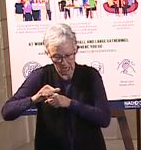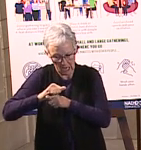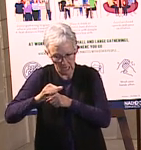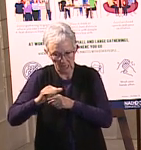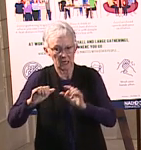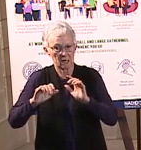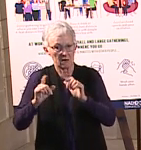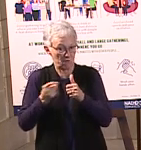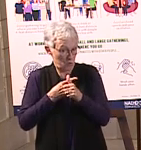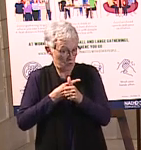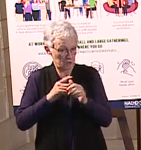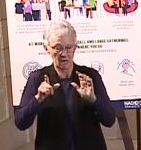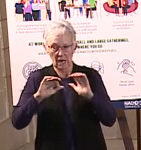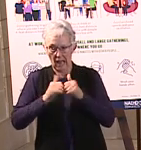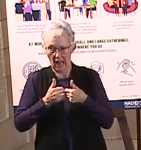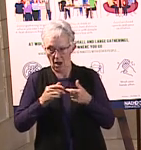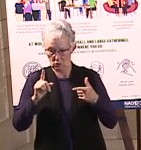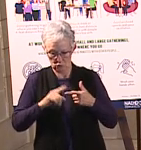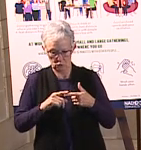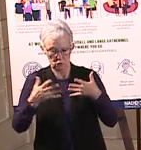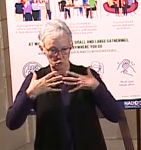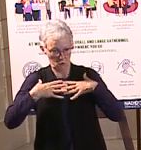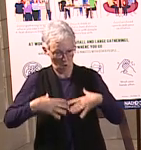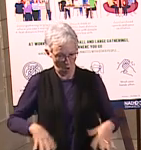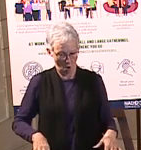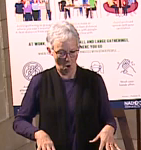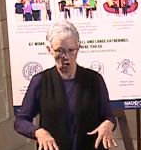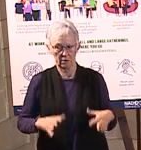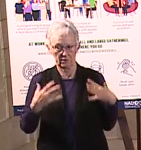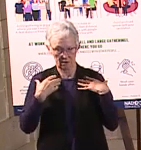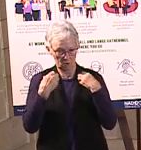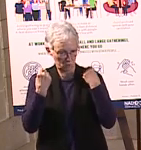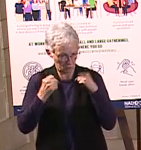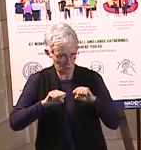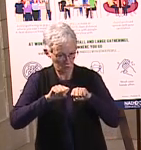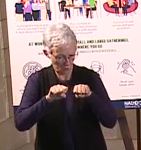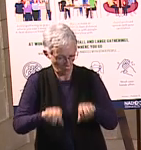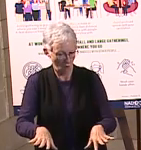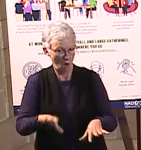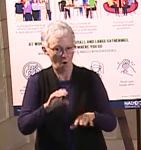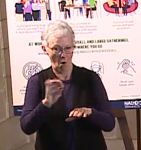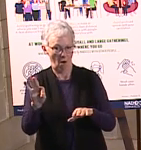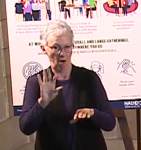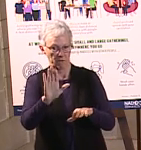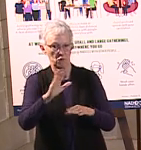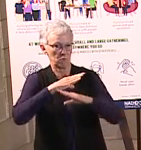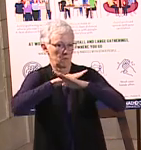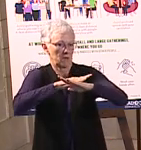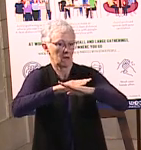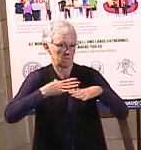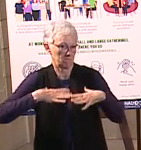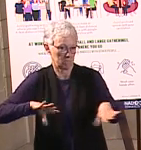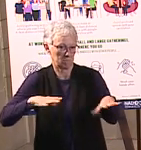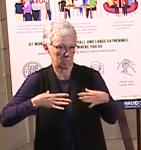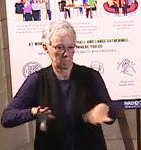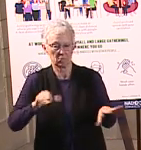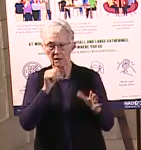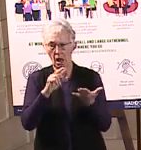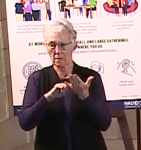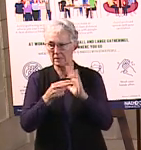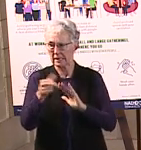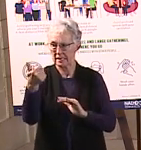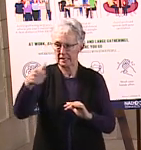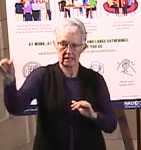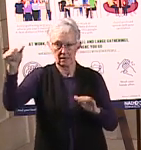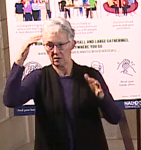properly don and doff your personal protective equipment. So this is not just somebody who just walks in and can be an